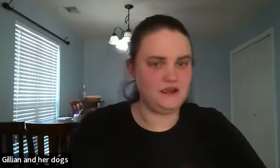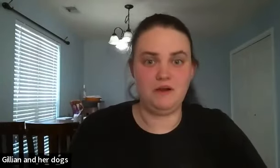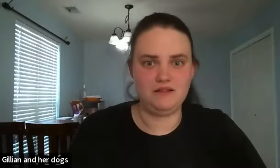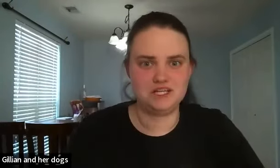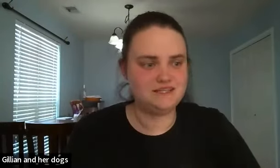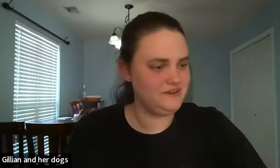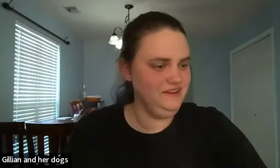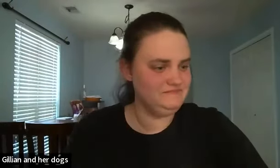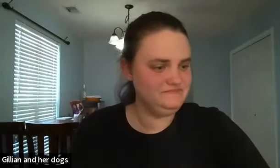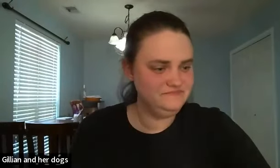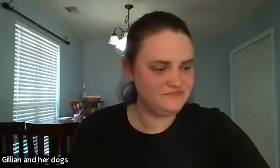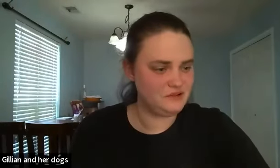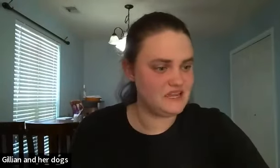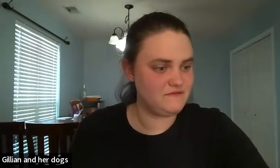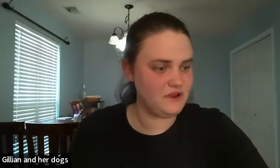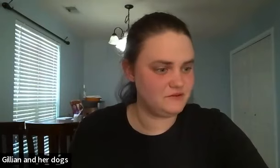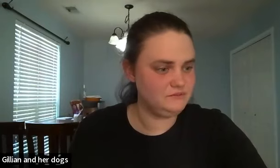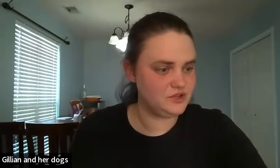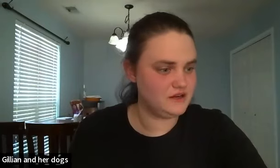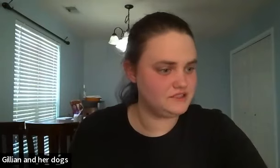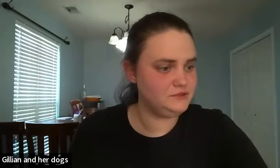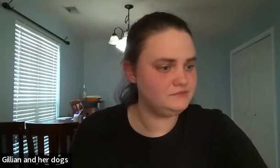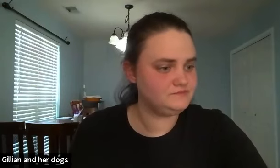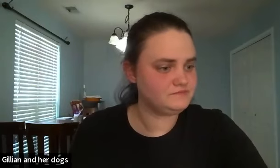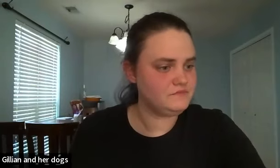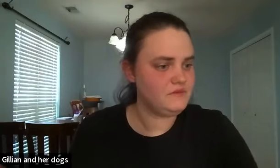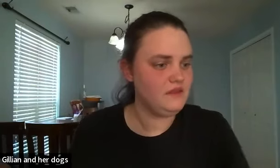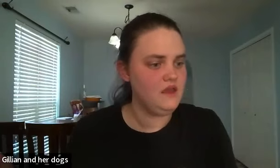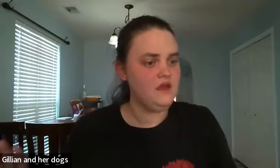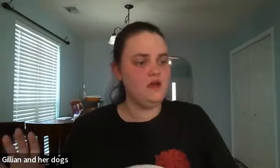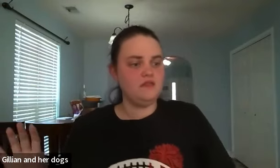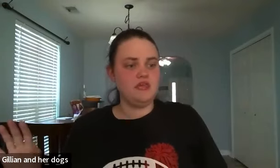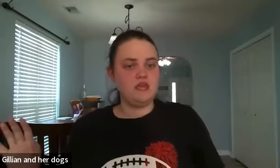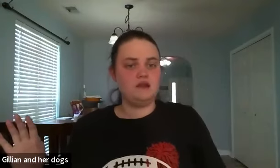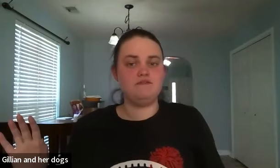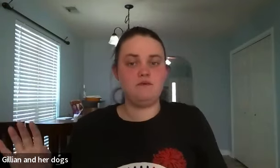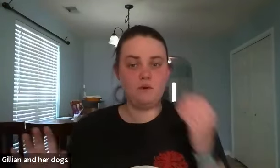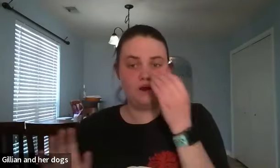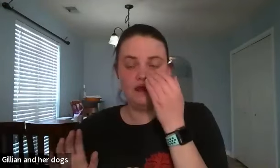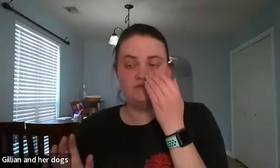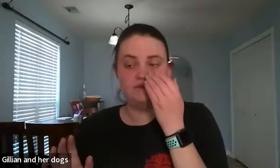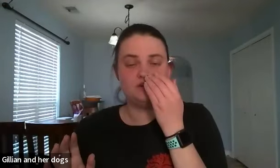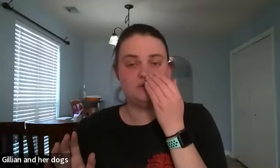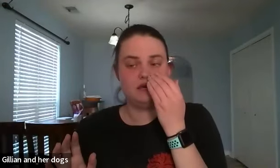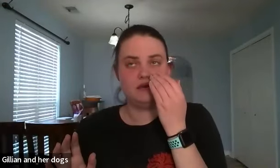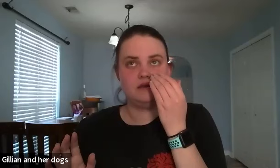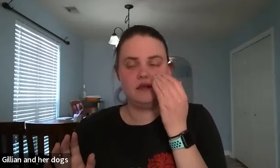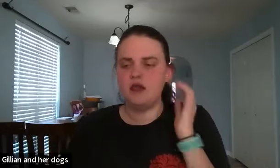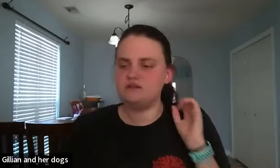I apologize. That'll take forever. Try not to. Then for if you're doing, we